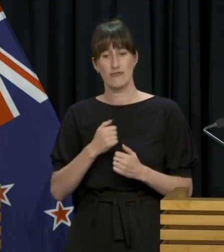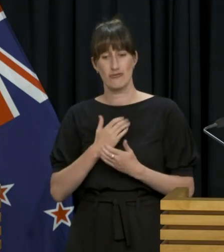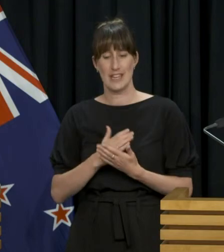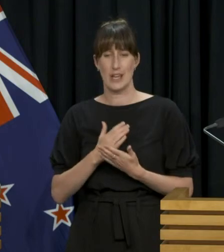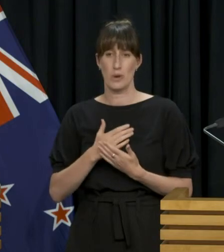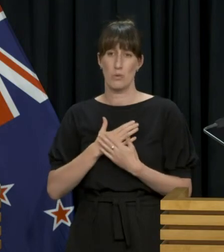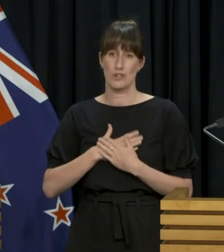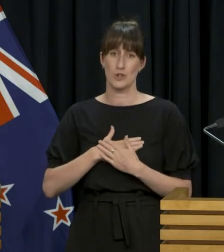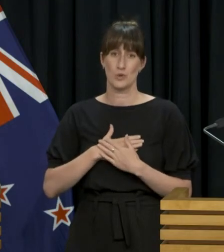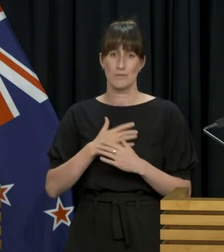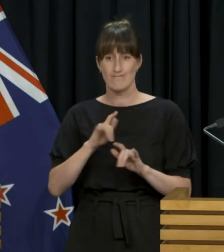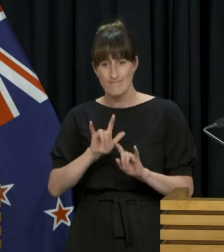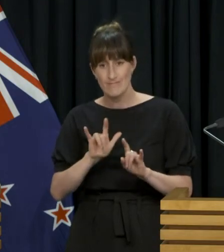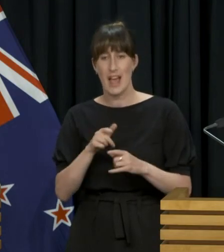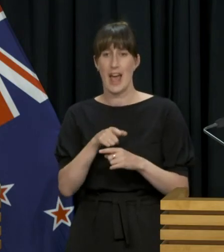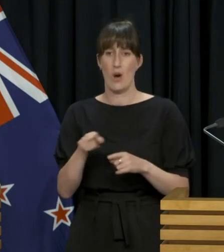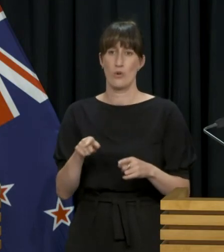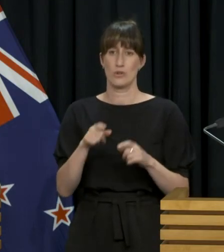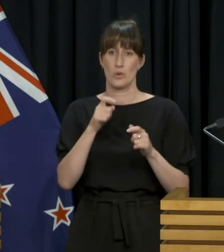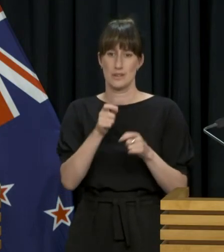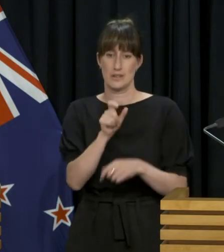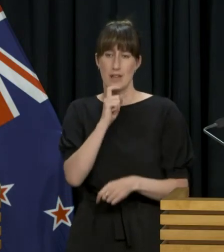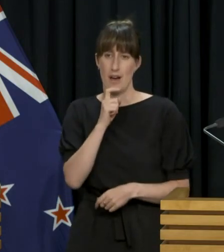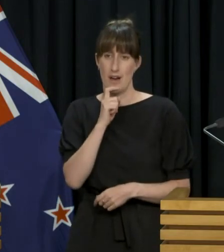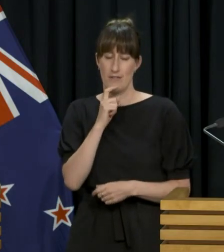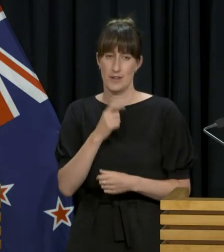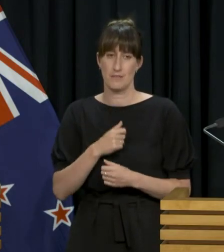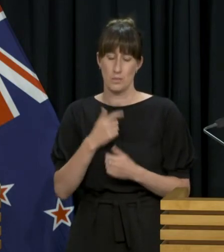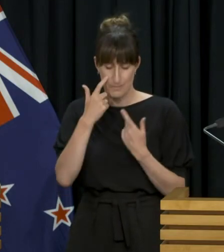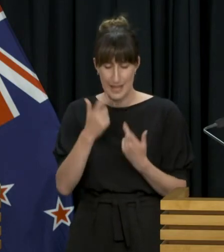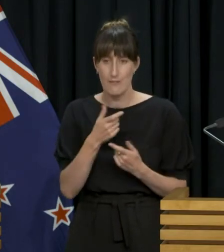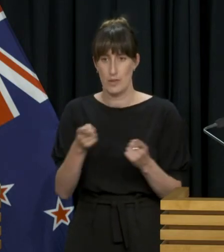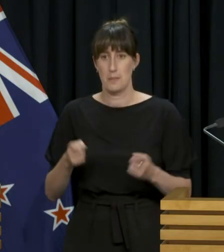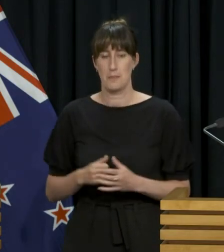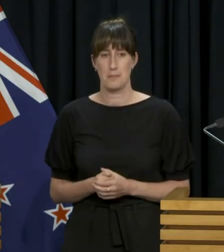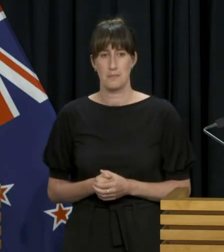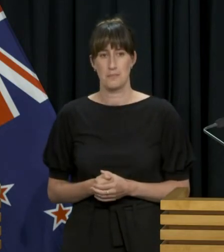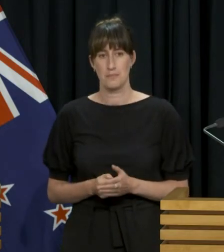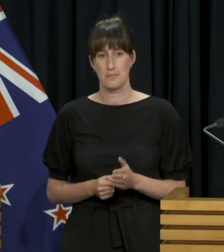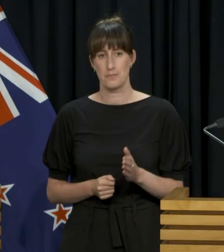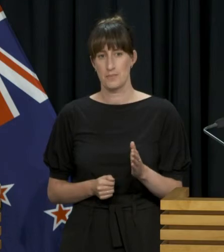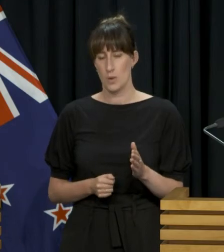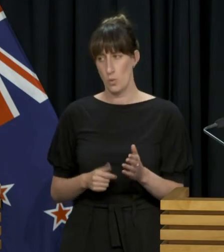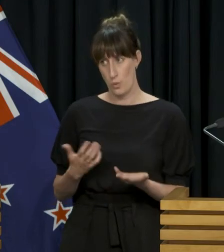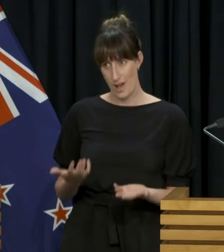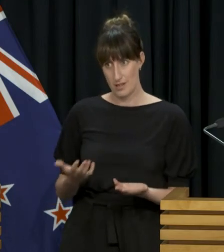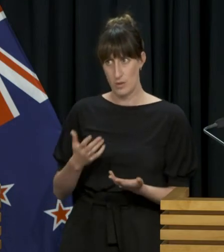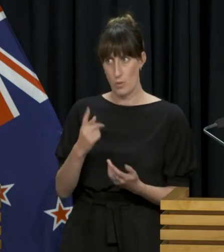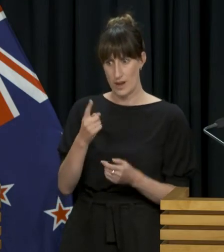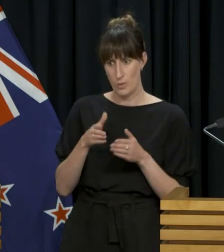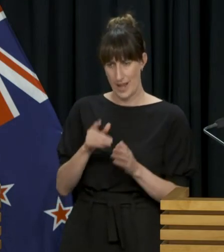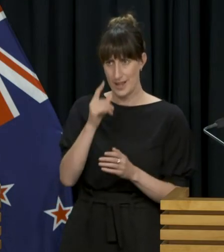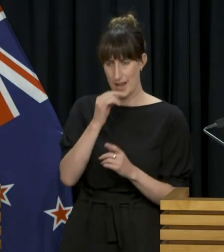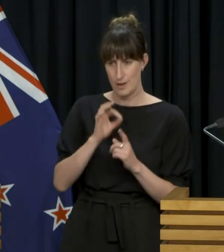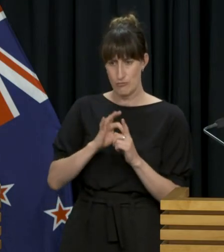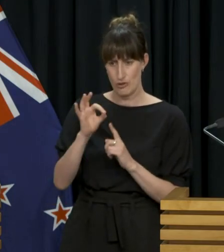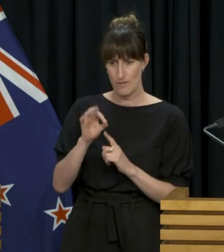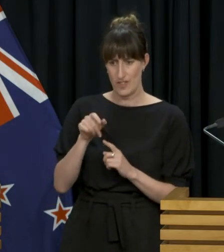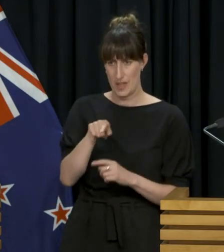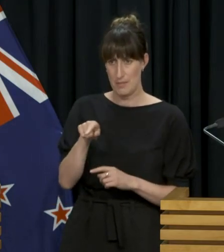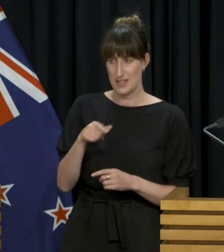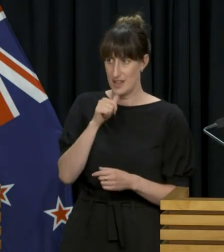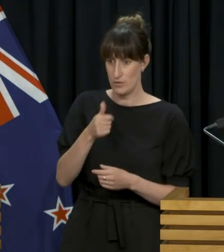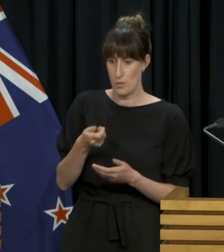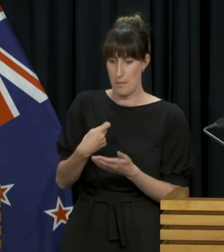to them. I'll let you finish that. As their employers, why not pay them more or improve their conditions? One of the things that we have done, which